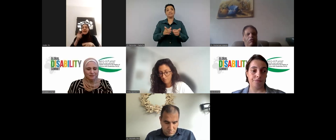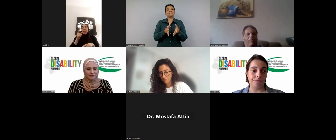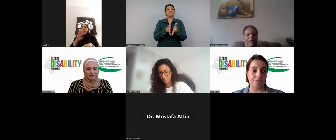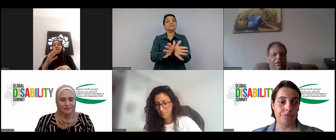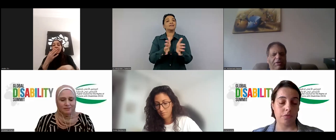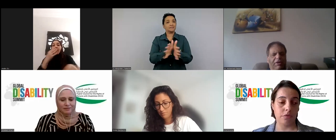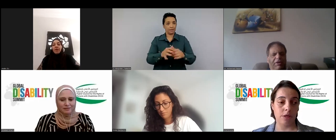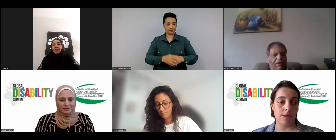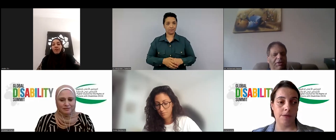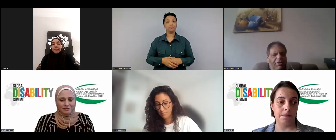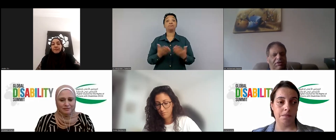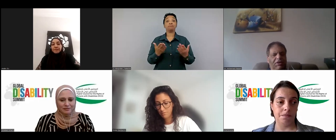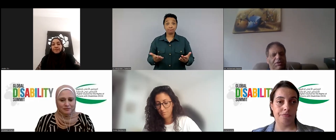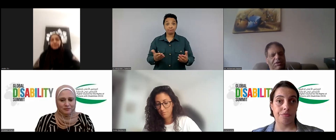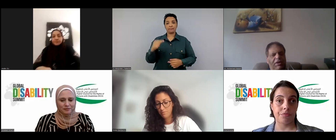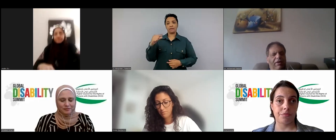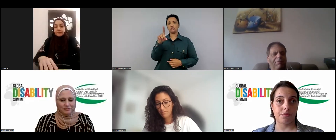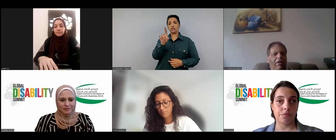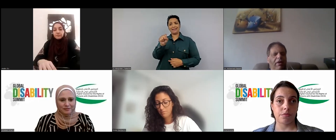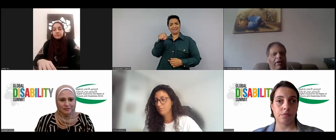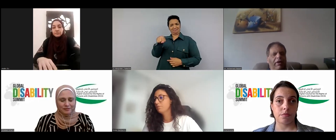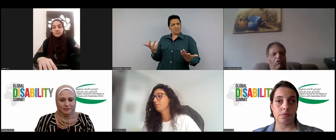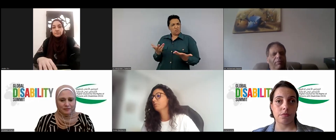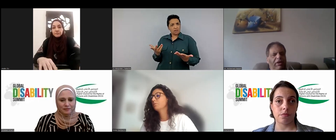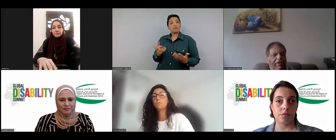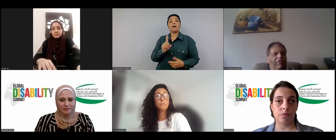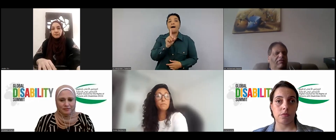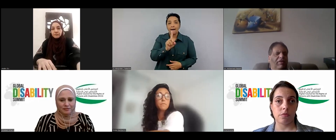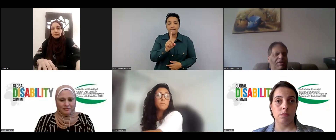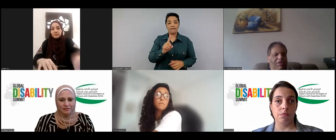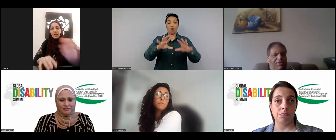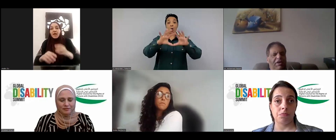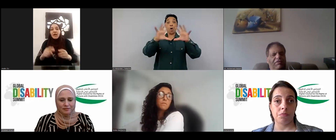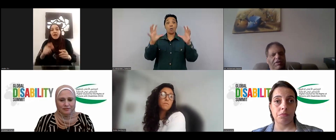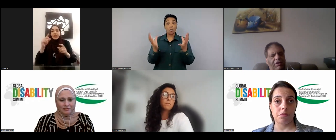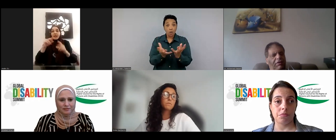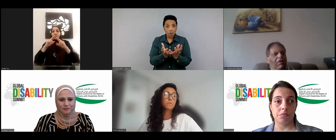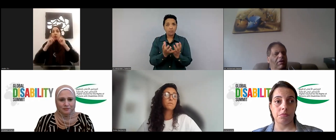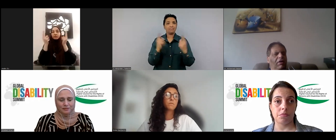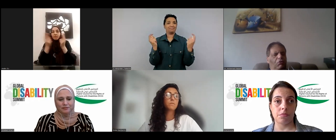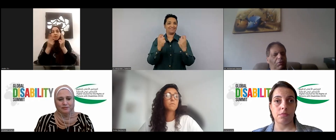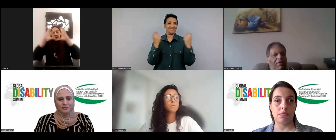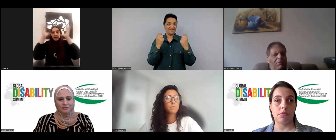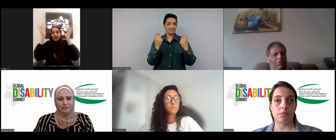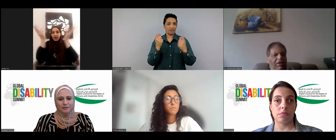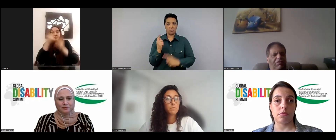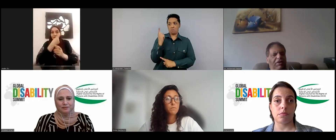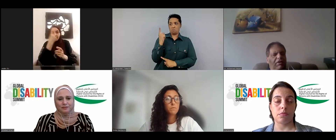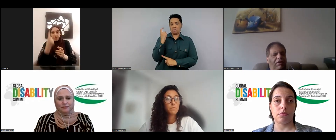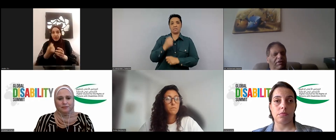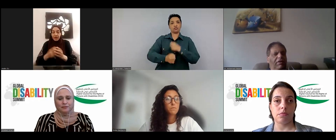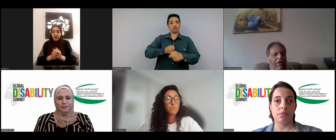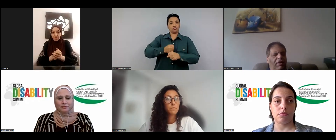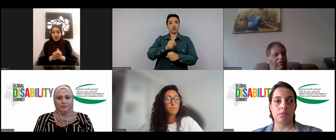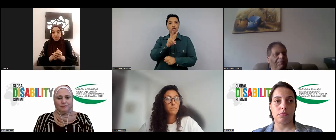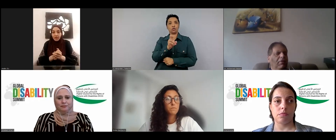The Global Disability Summit, it's a global event. It's started in 2018 in